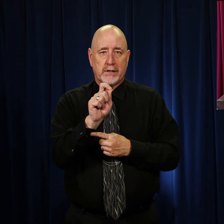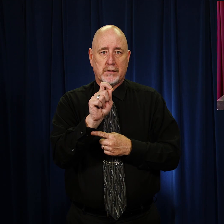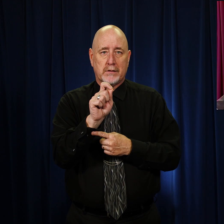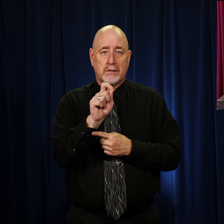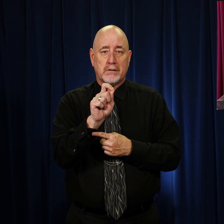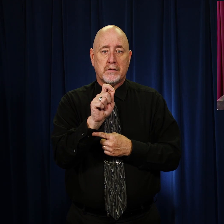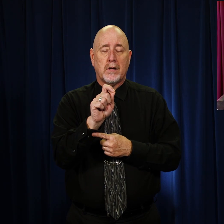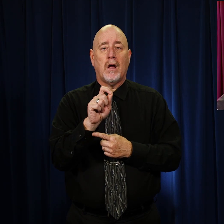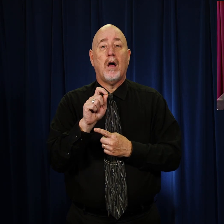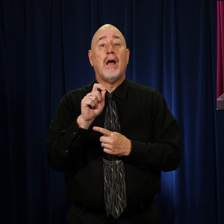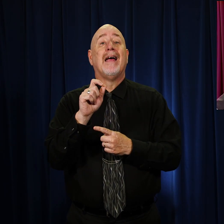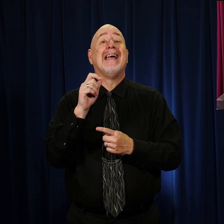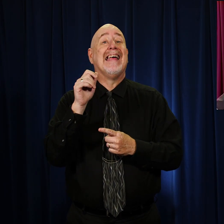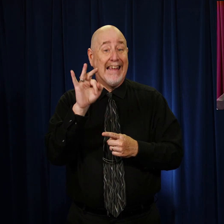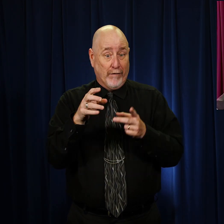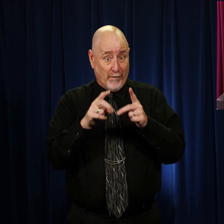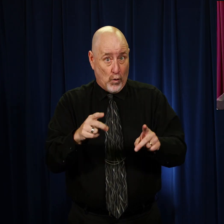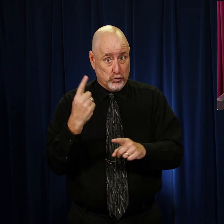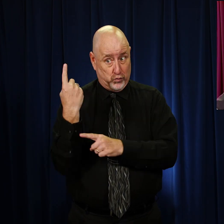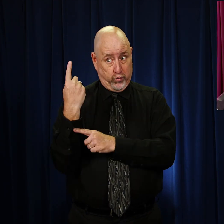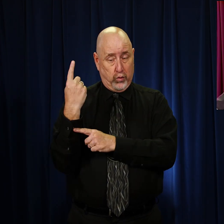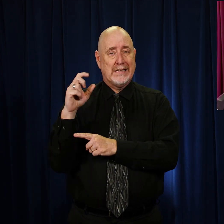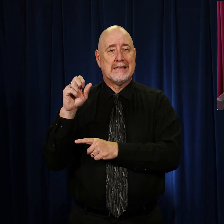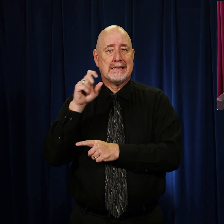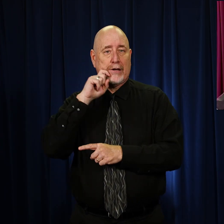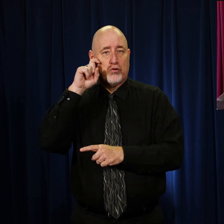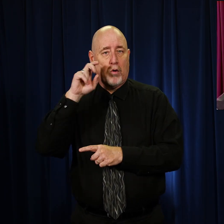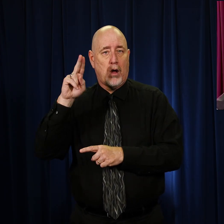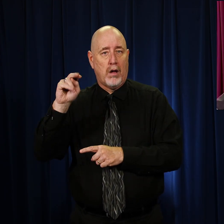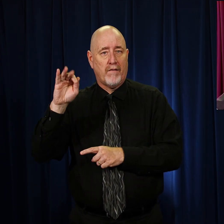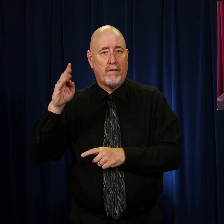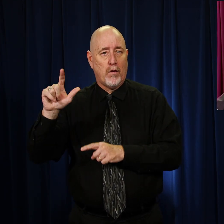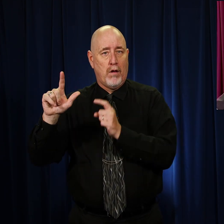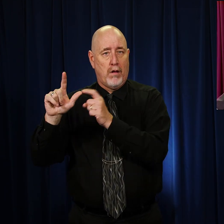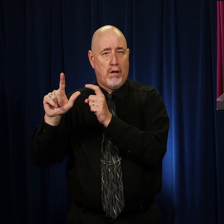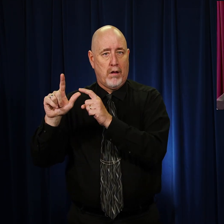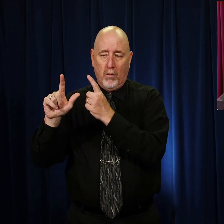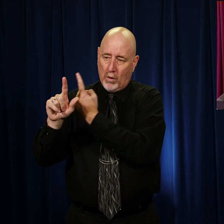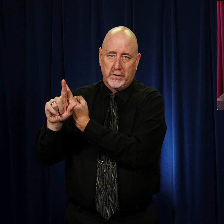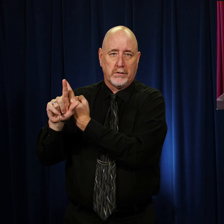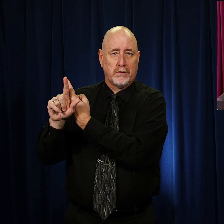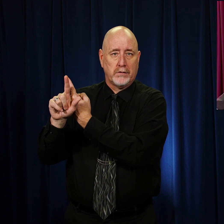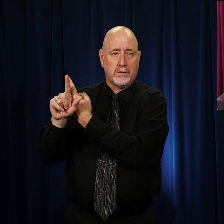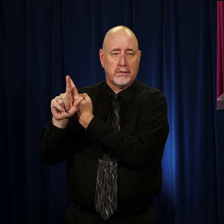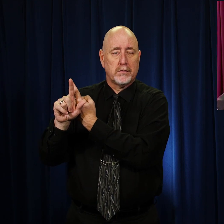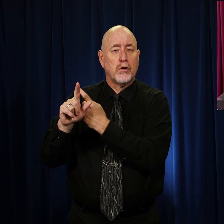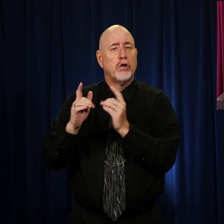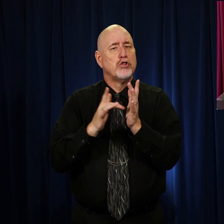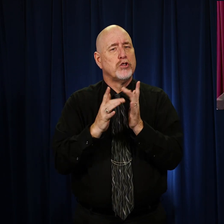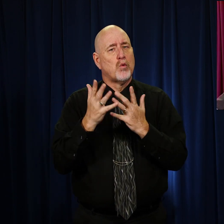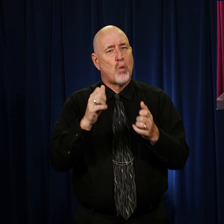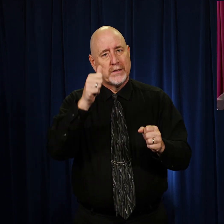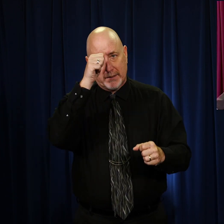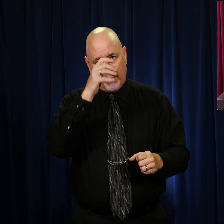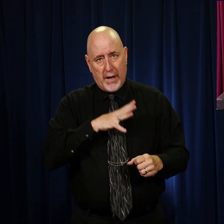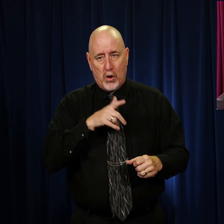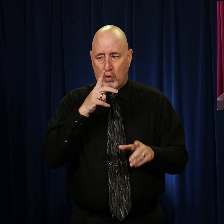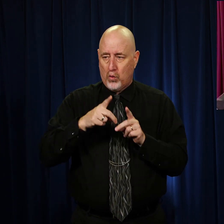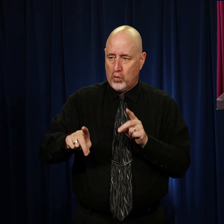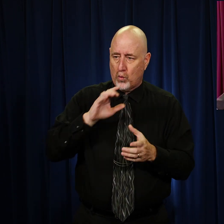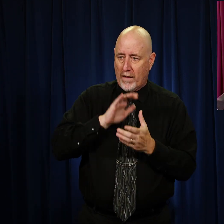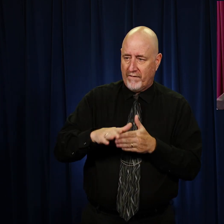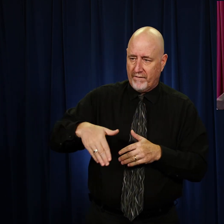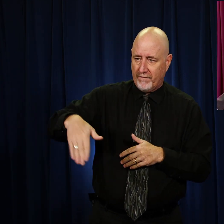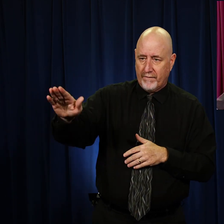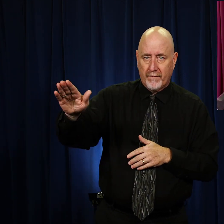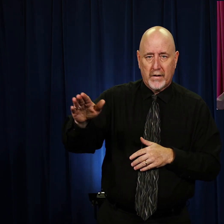all unless sexual unfaithfulness has occurred. Jesus wants the man who divorces his